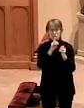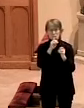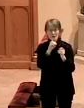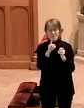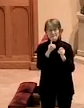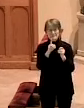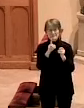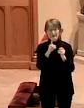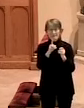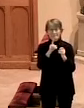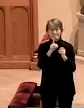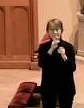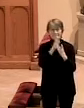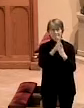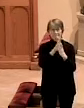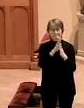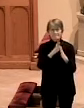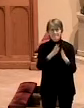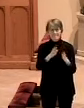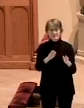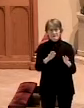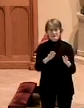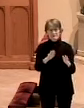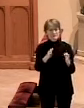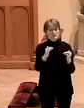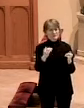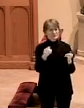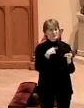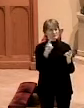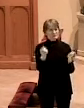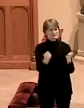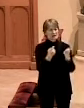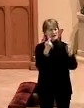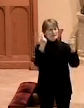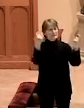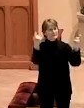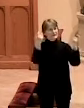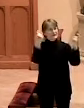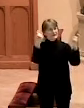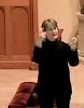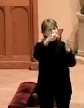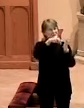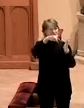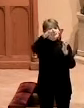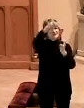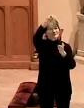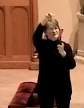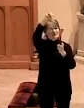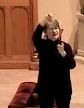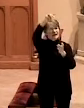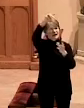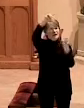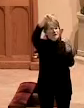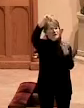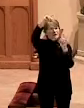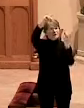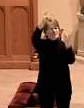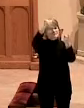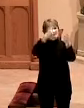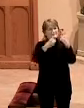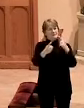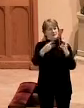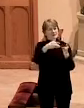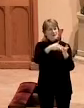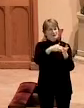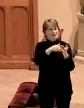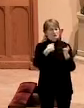peace, we celebrate his death and resurrection from the dead, and looking forward to his blessed coming, we offer